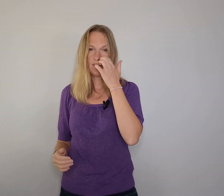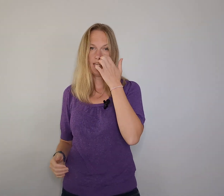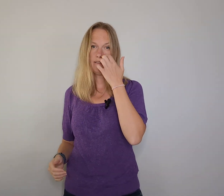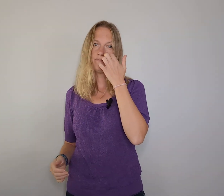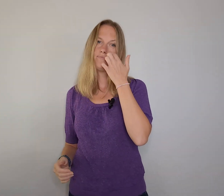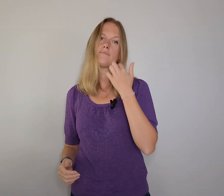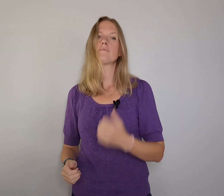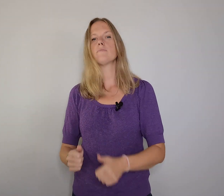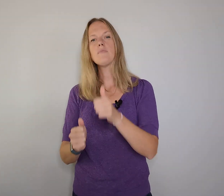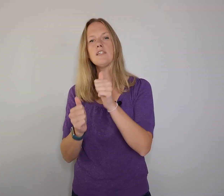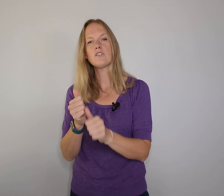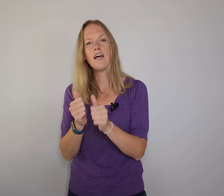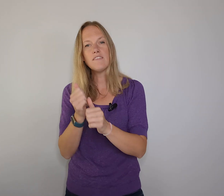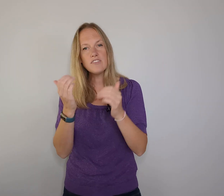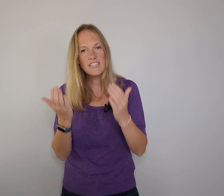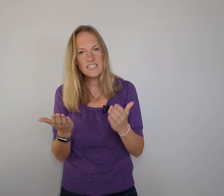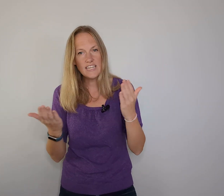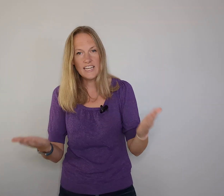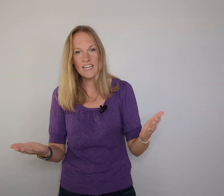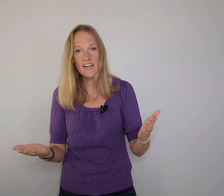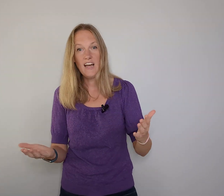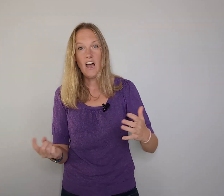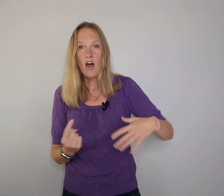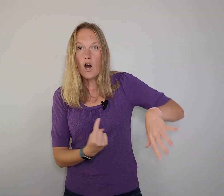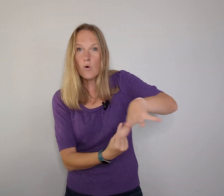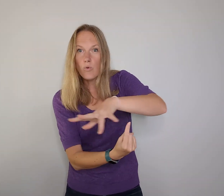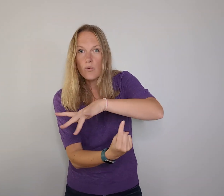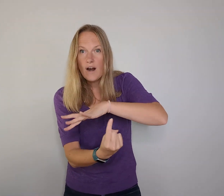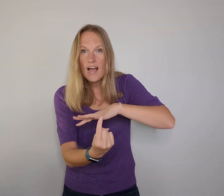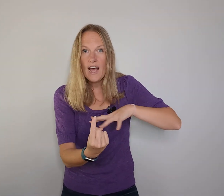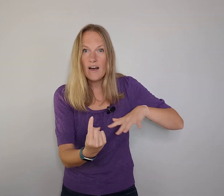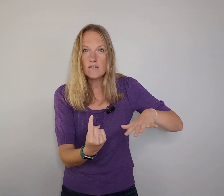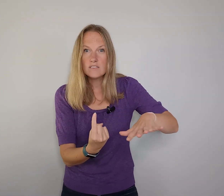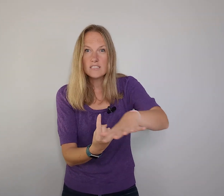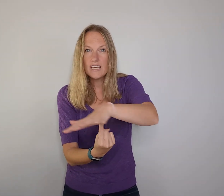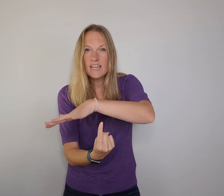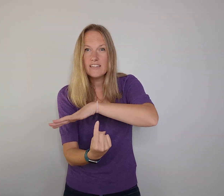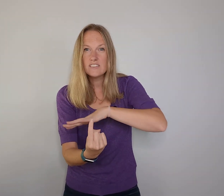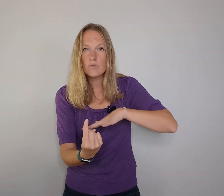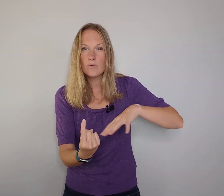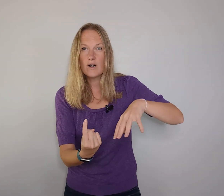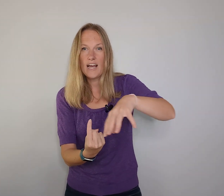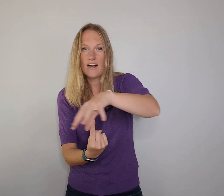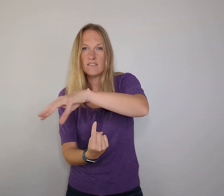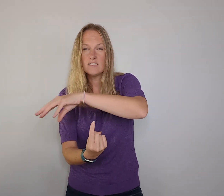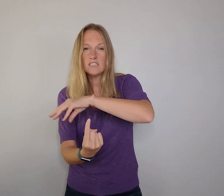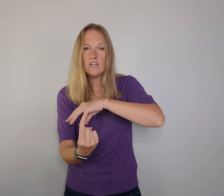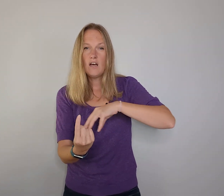okay? So everything around, okay? It's around